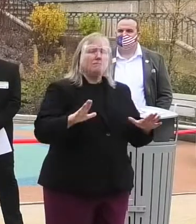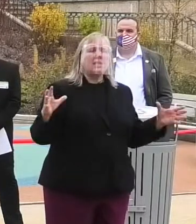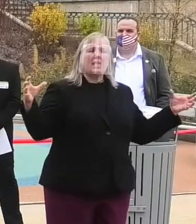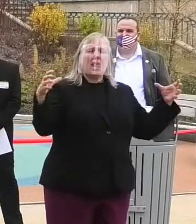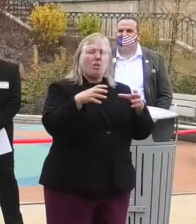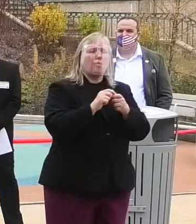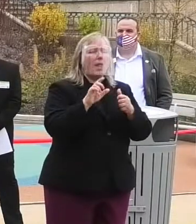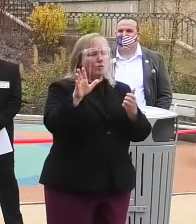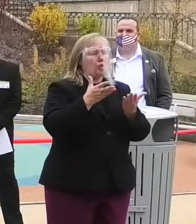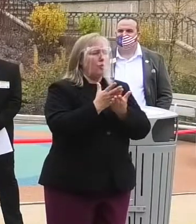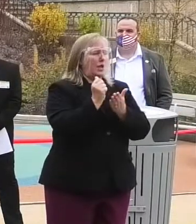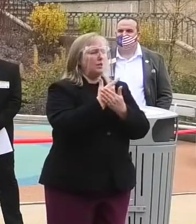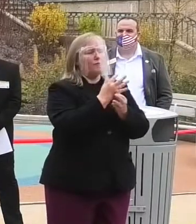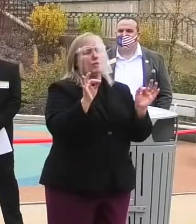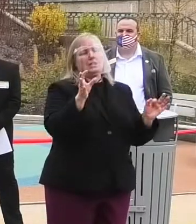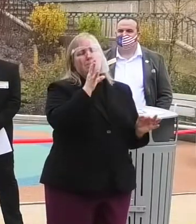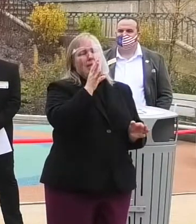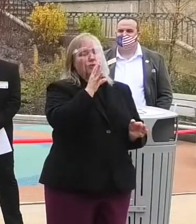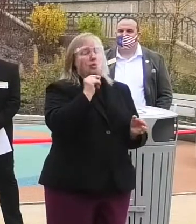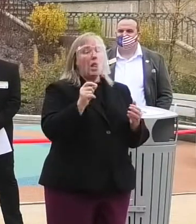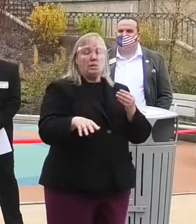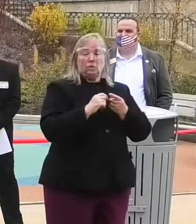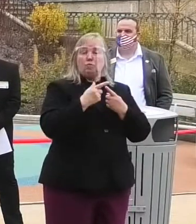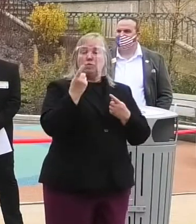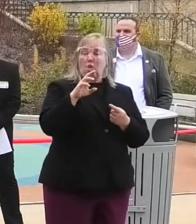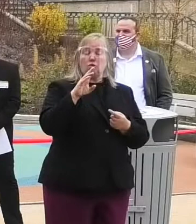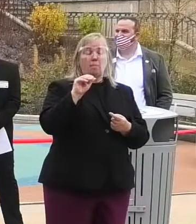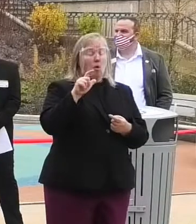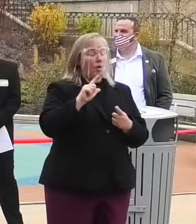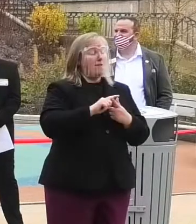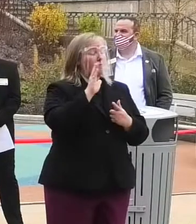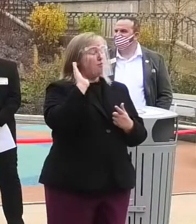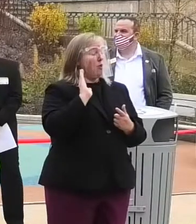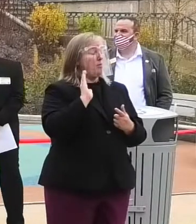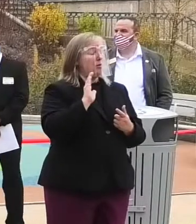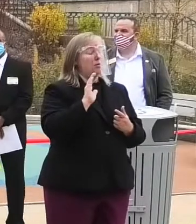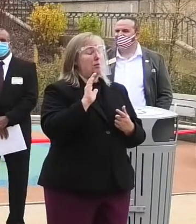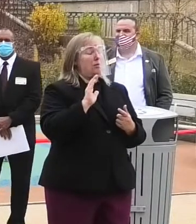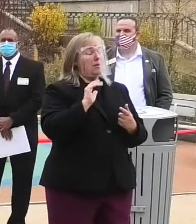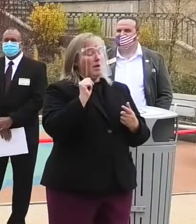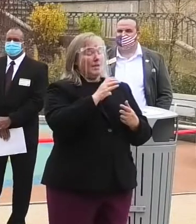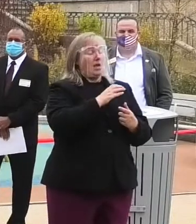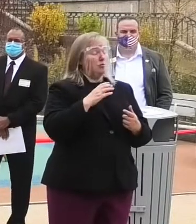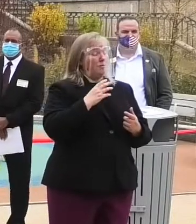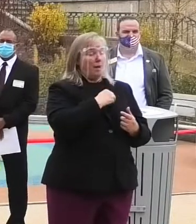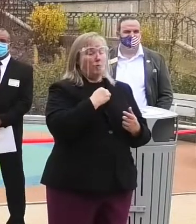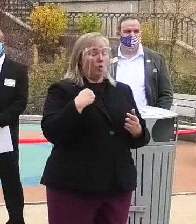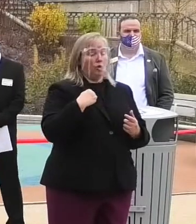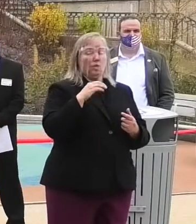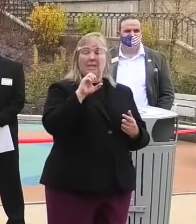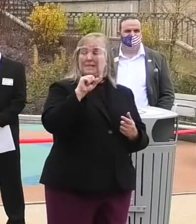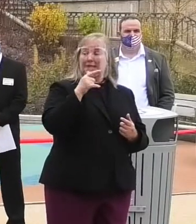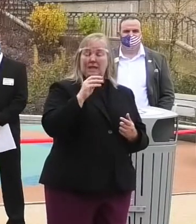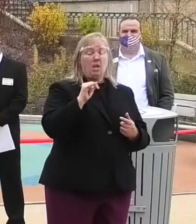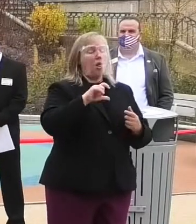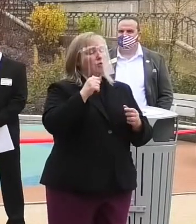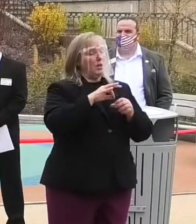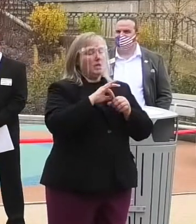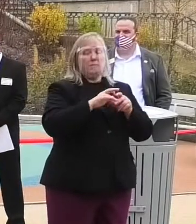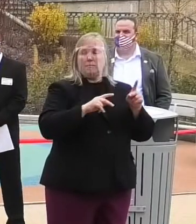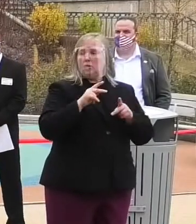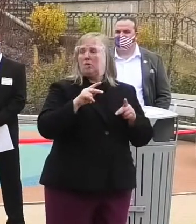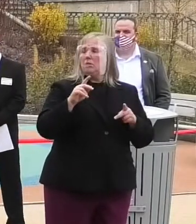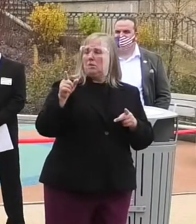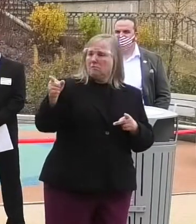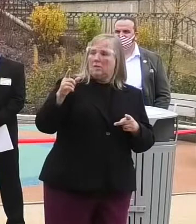speech. In addition to Dr. Ball and former Council Member Sigety, other elected officials here today include Delegate Jessica